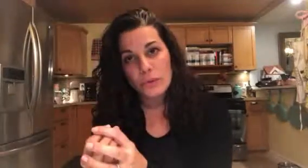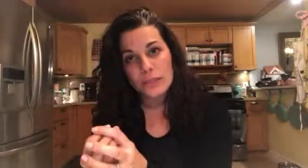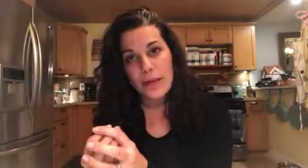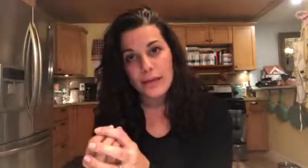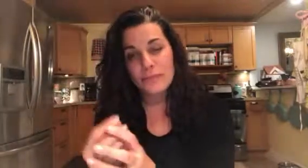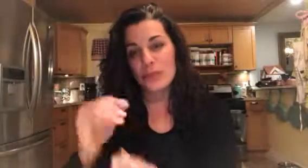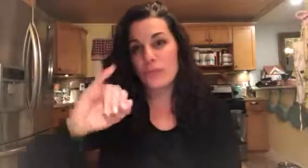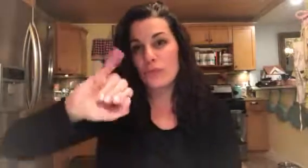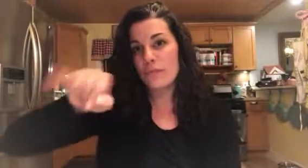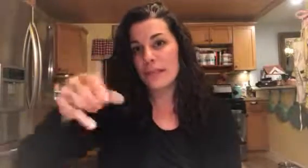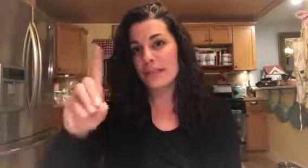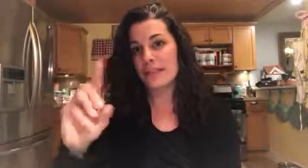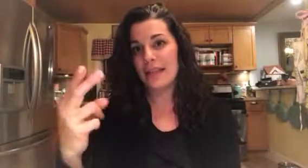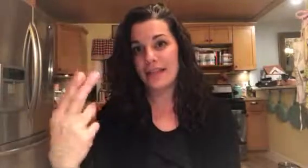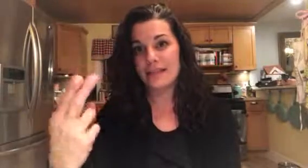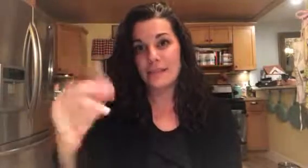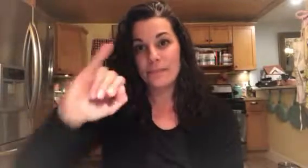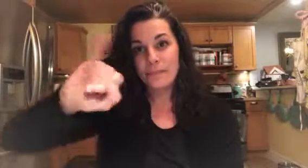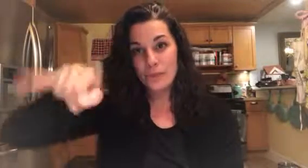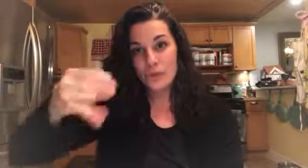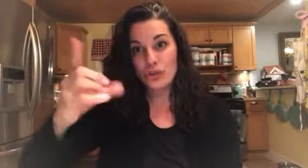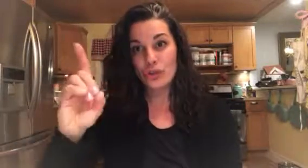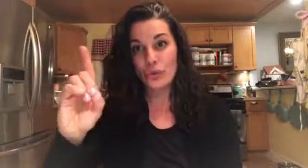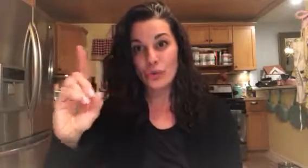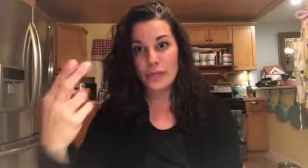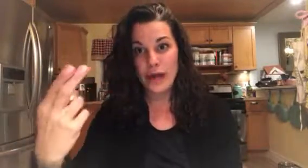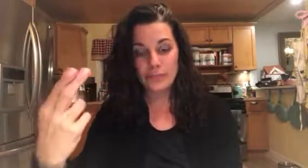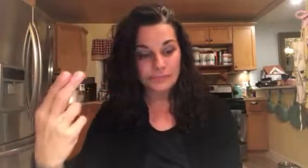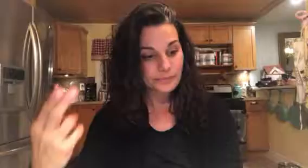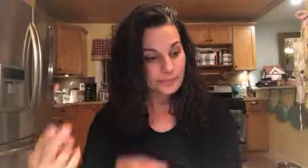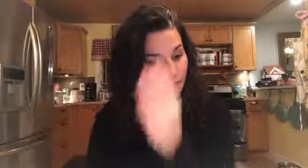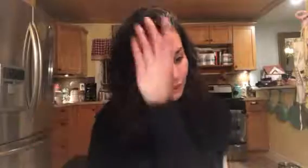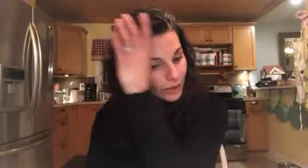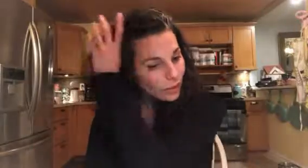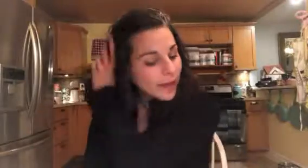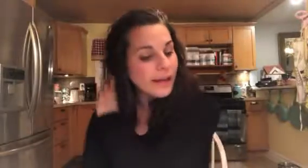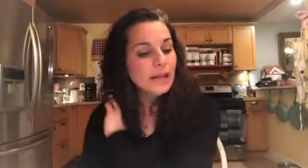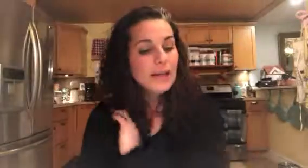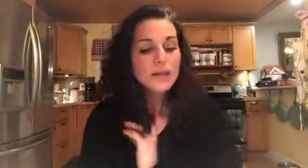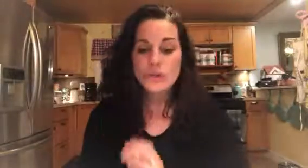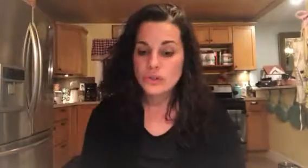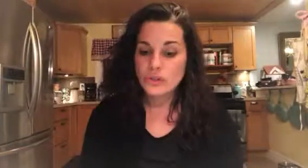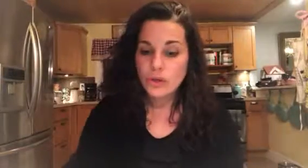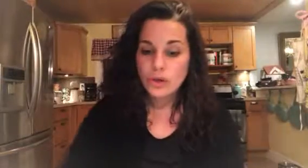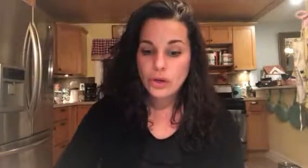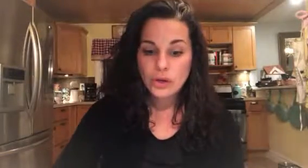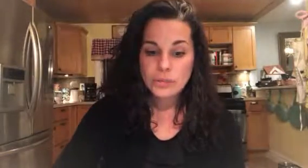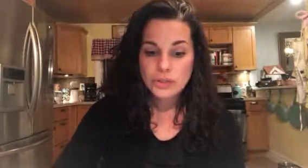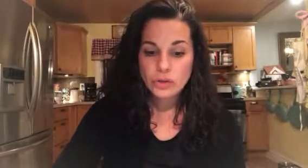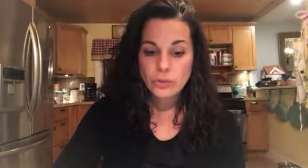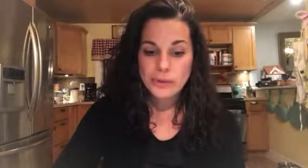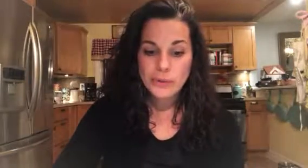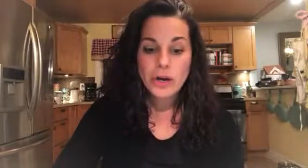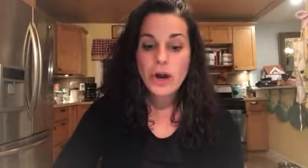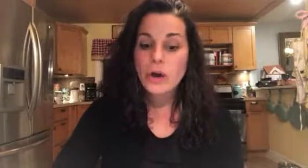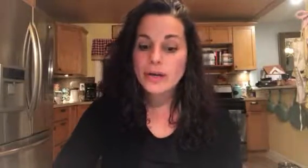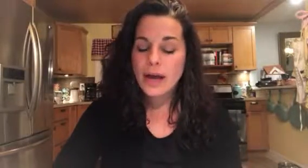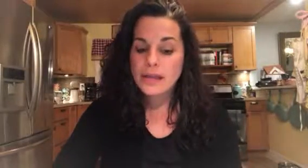own sign. So the movement is like this, Judah. Okay, so make sure where we are. Our God is